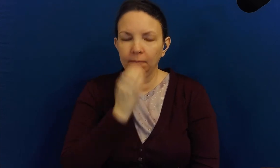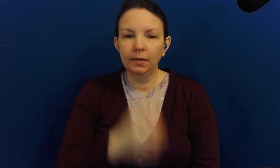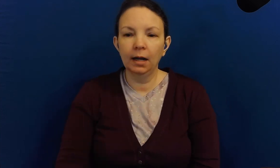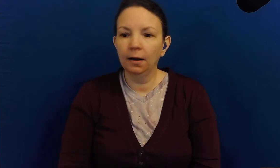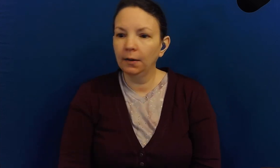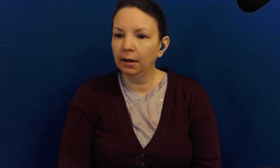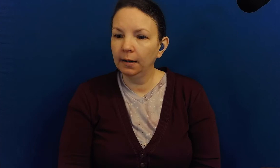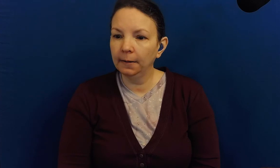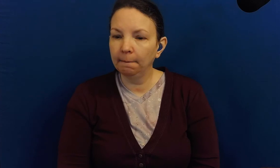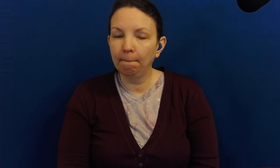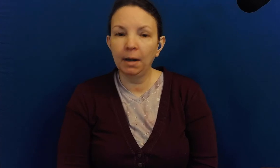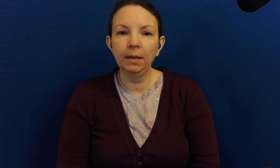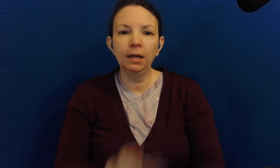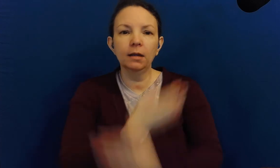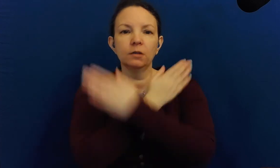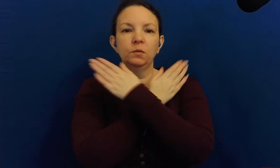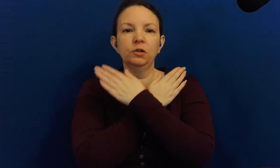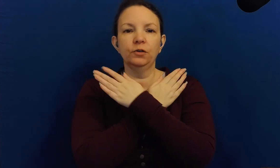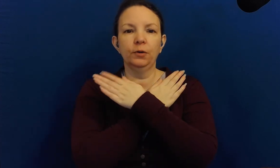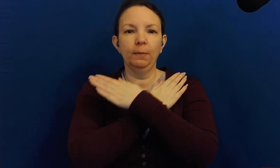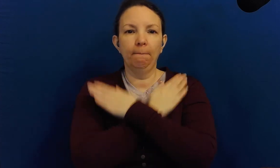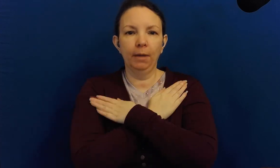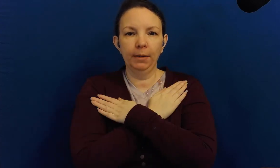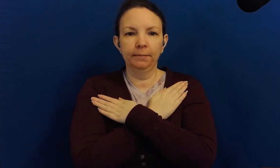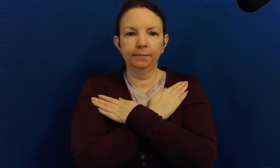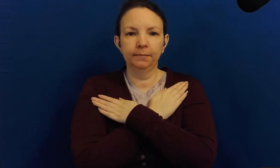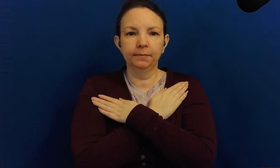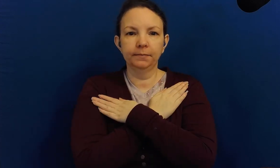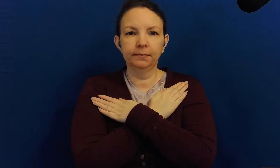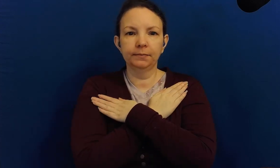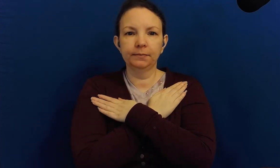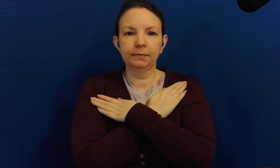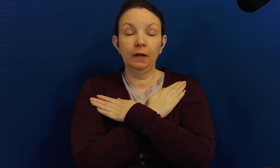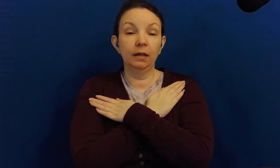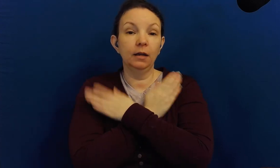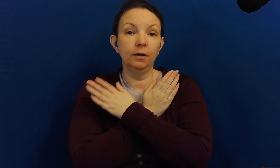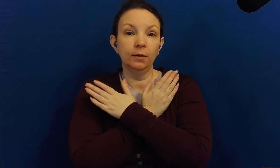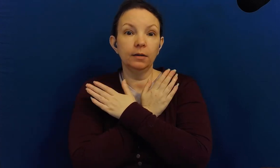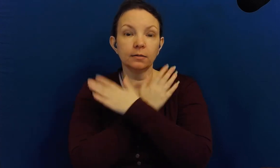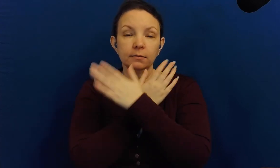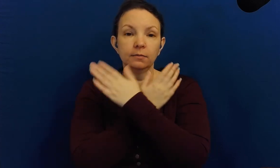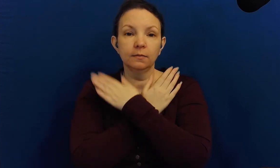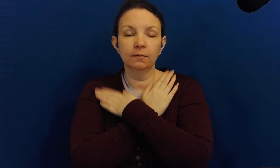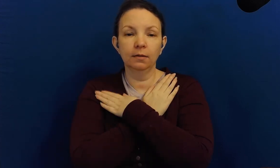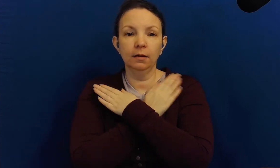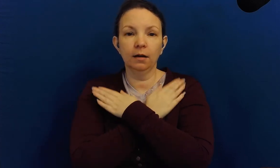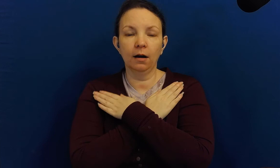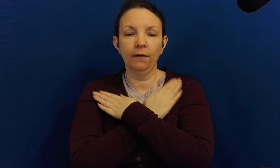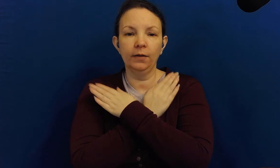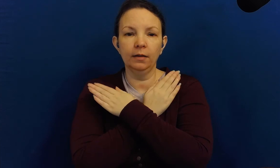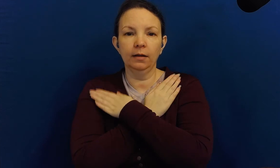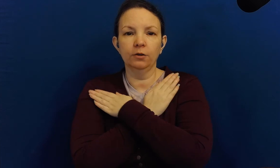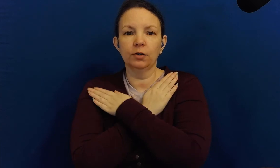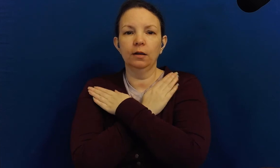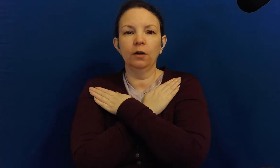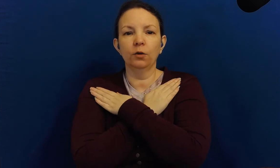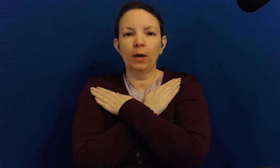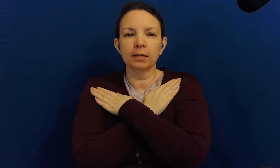Now, mummy is we just do mummy. Like they do in their coffin, they just lay to rest and they're